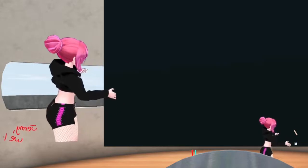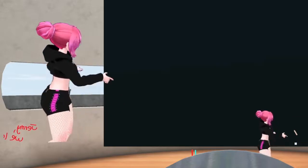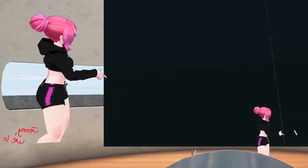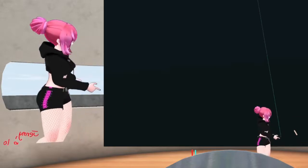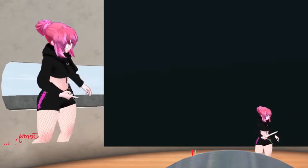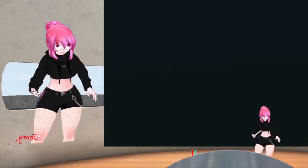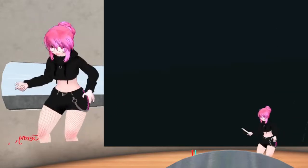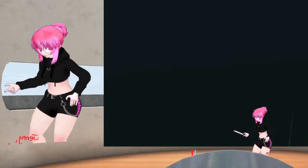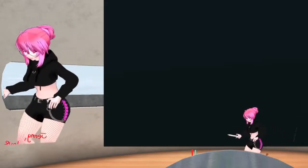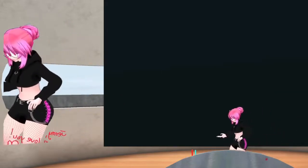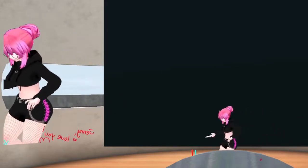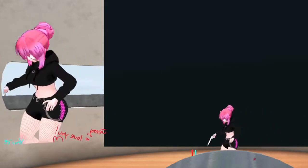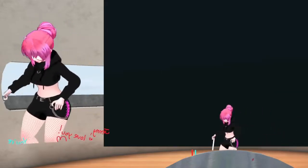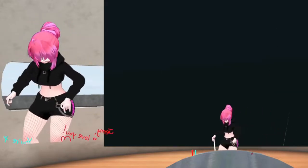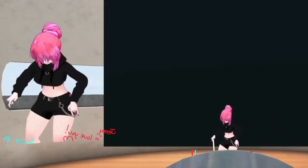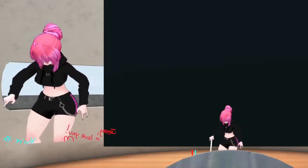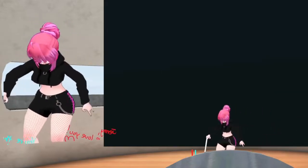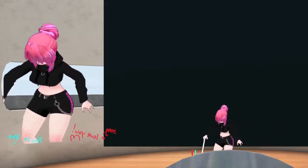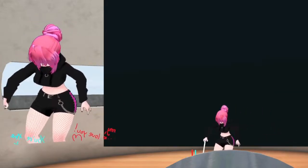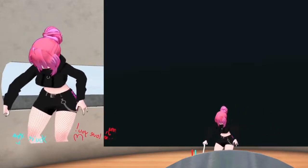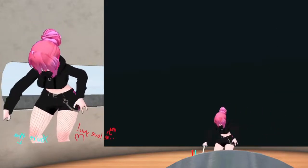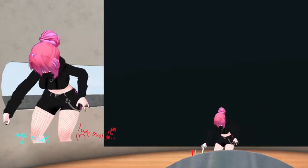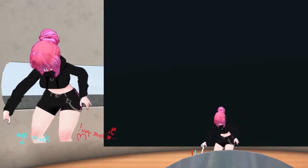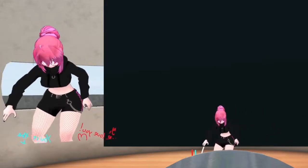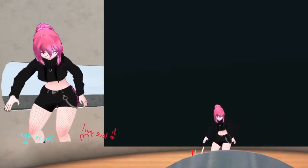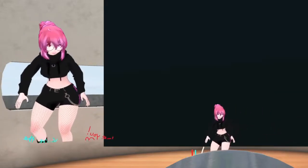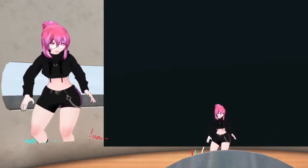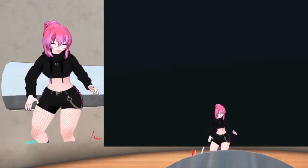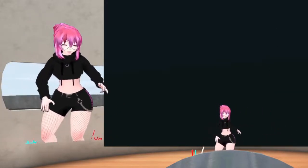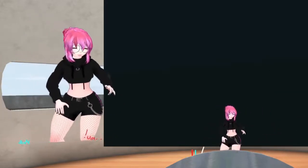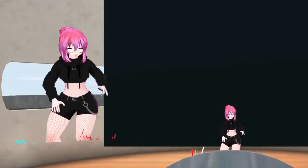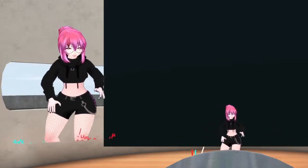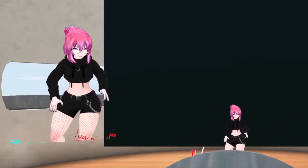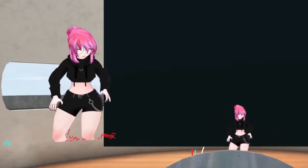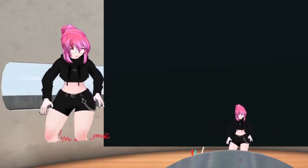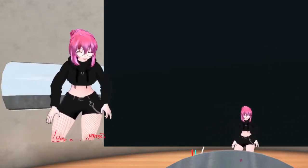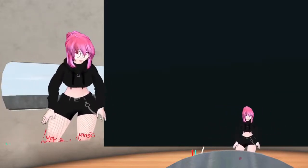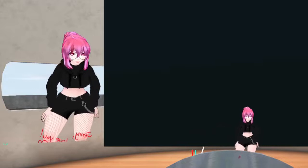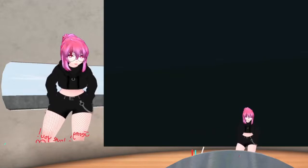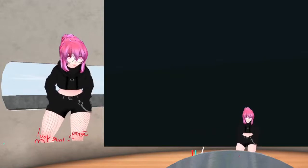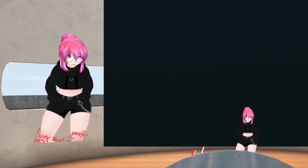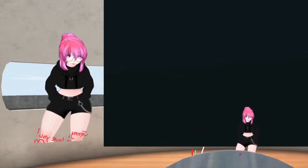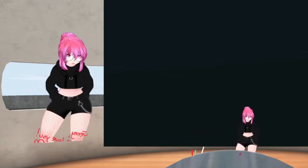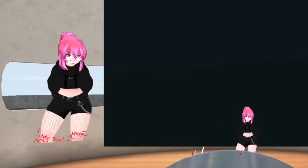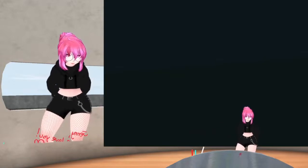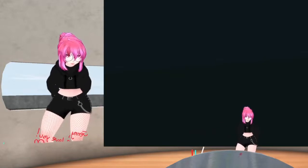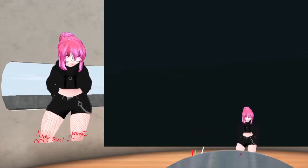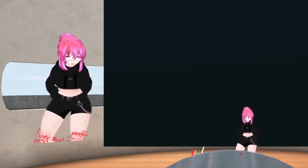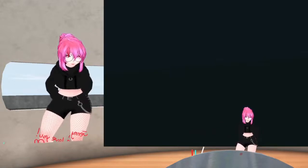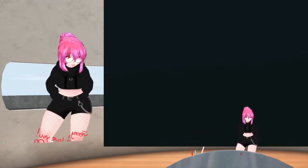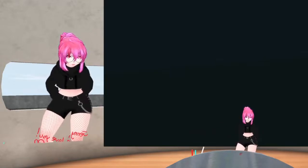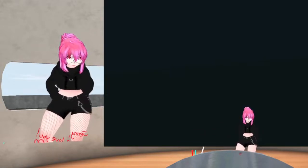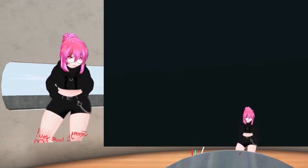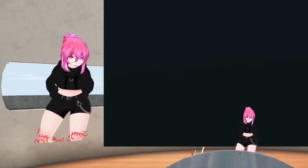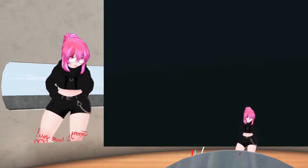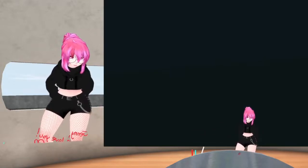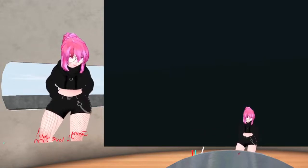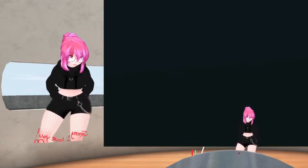It does not have to be about pride signs. It could be about absolutely anything and everything. Yes.